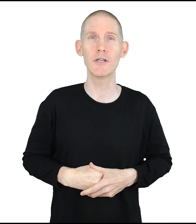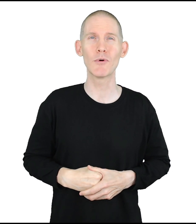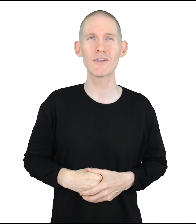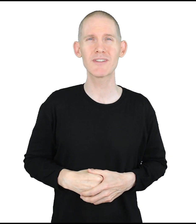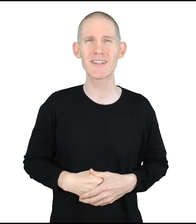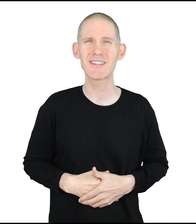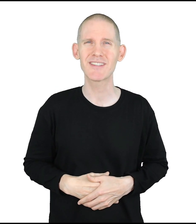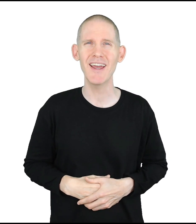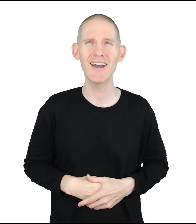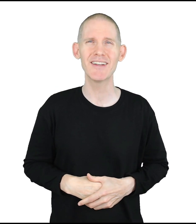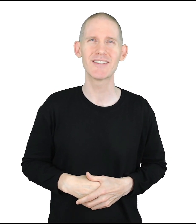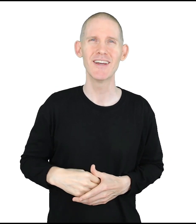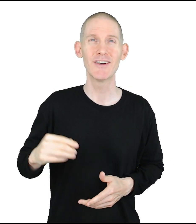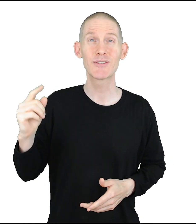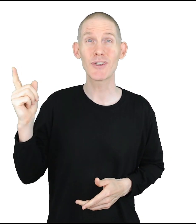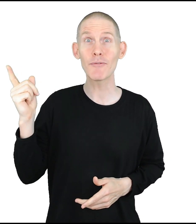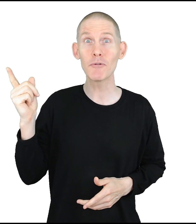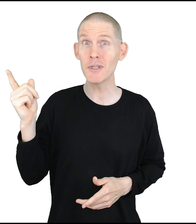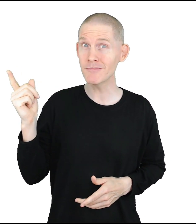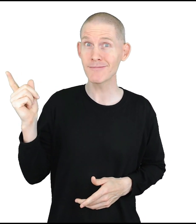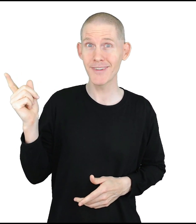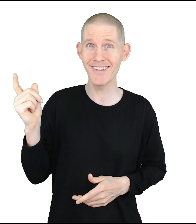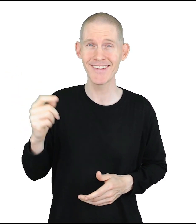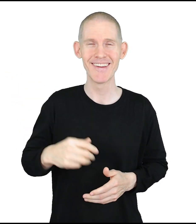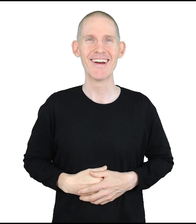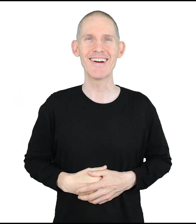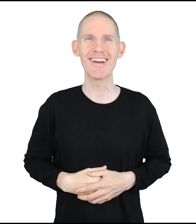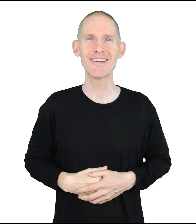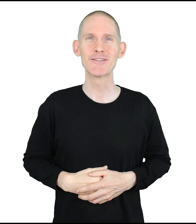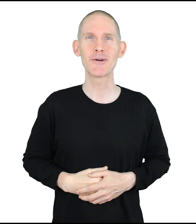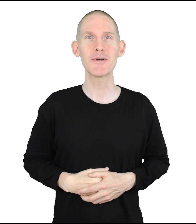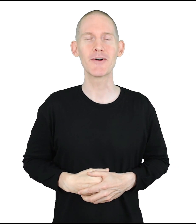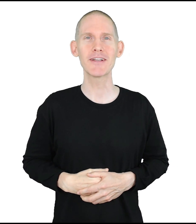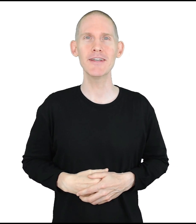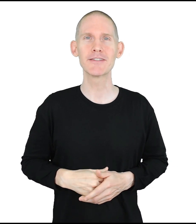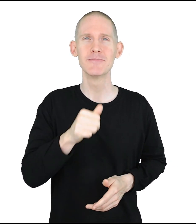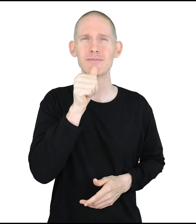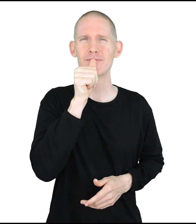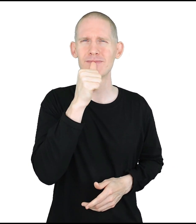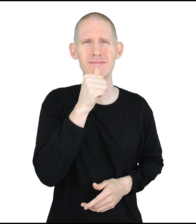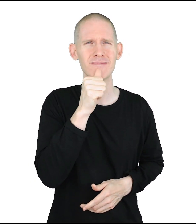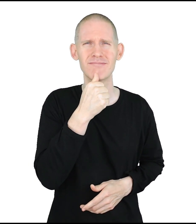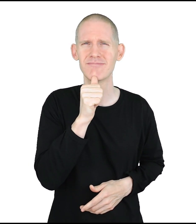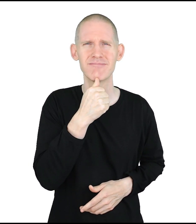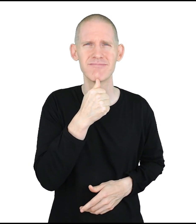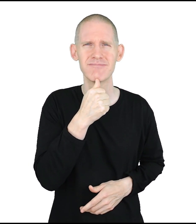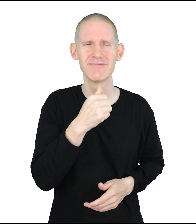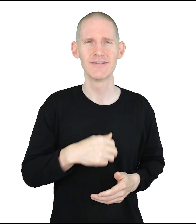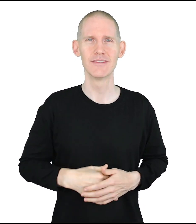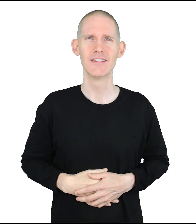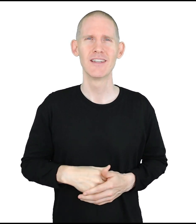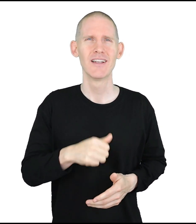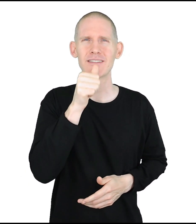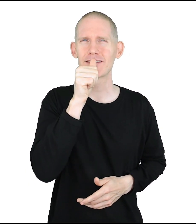but this time we're going to be twisting as we go down. Suffer. Aha, my facial expression.